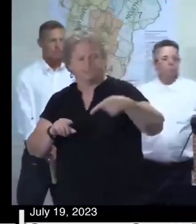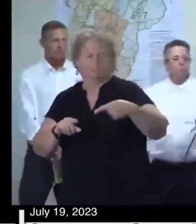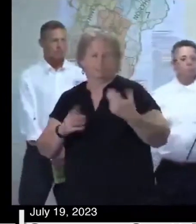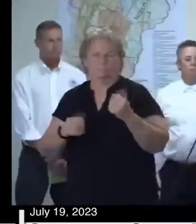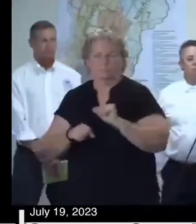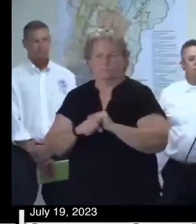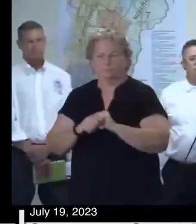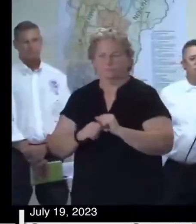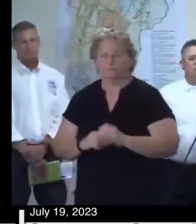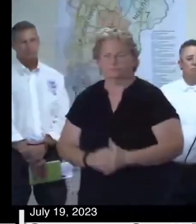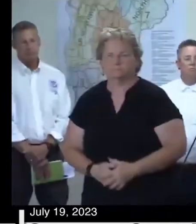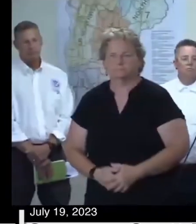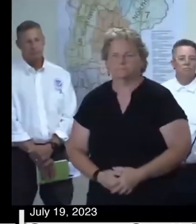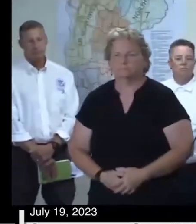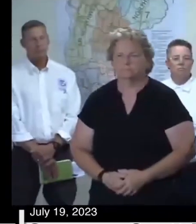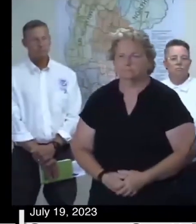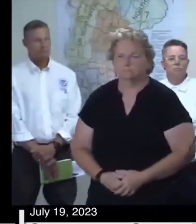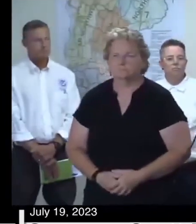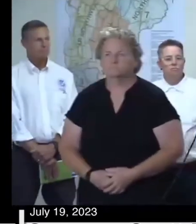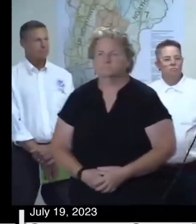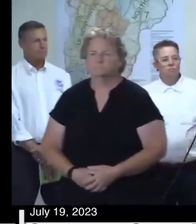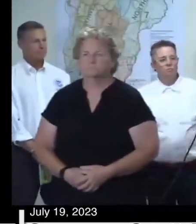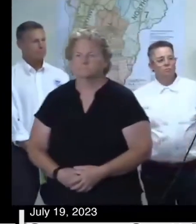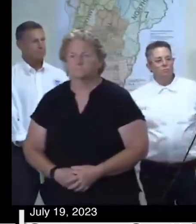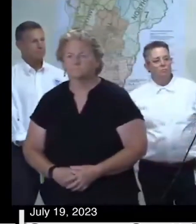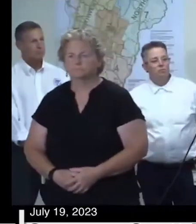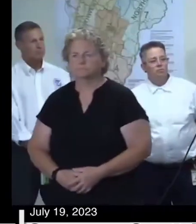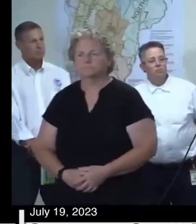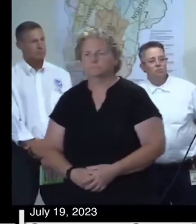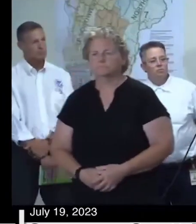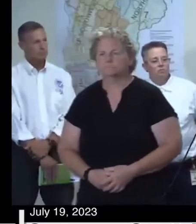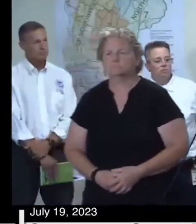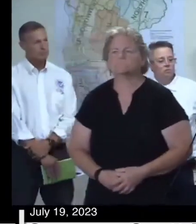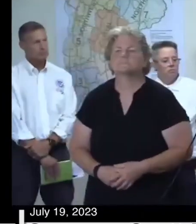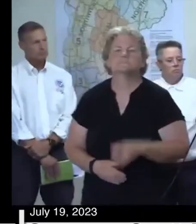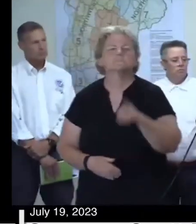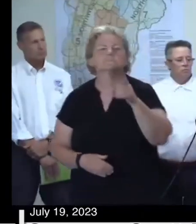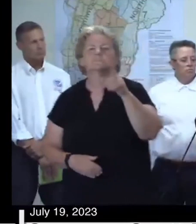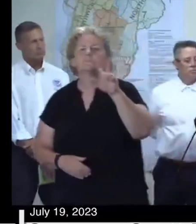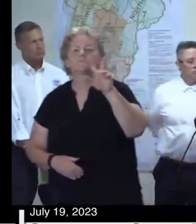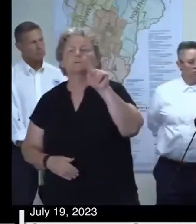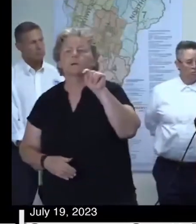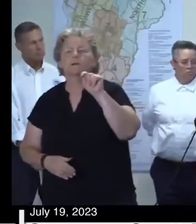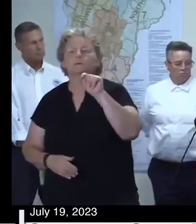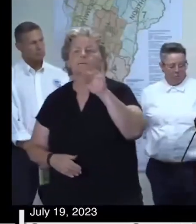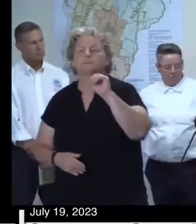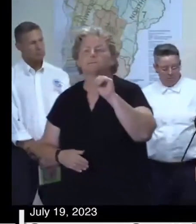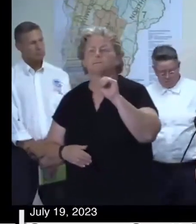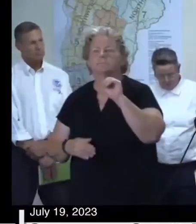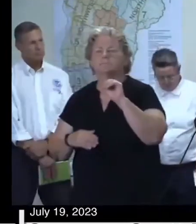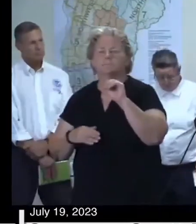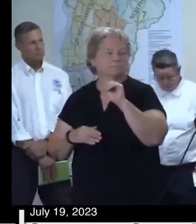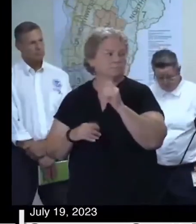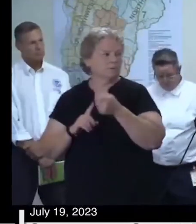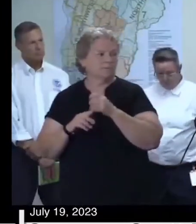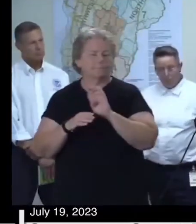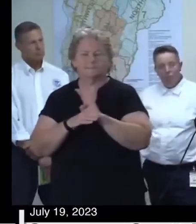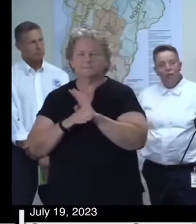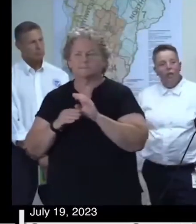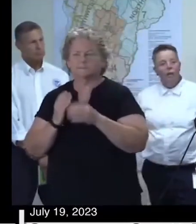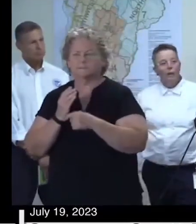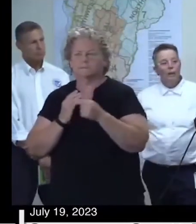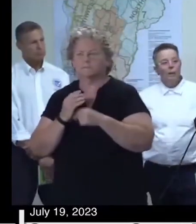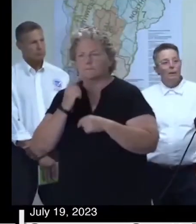Tim McQuisden, Vermont Business Magazine. Before I take Tim's question, I was informed that we have